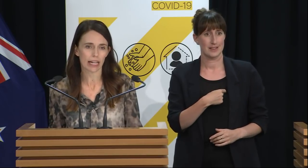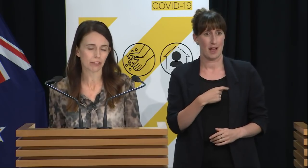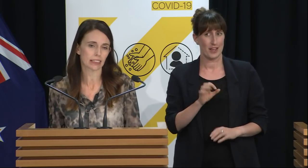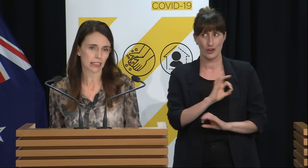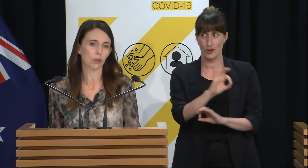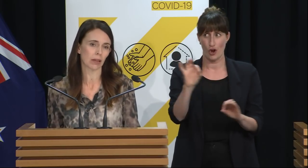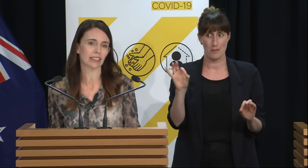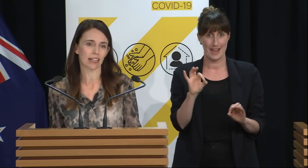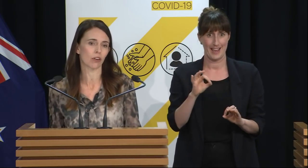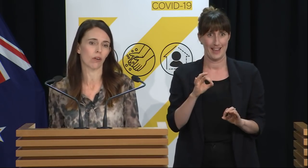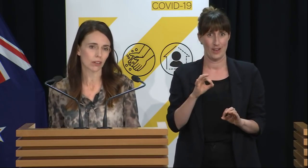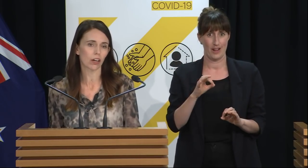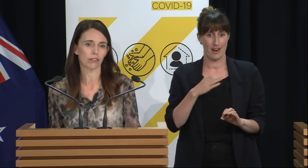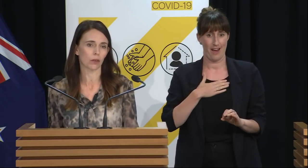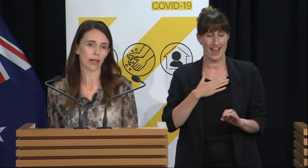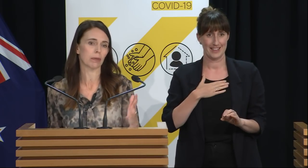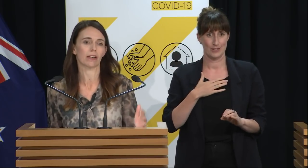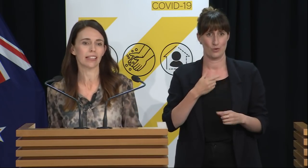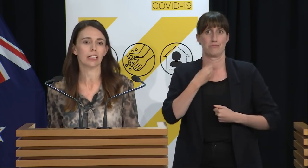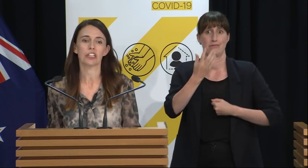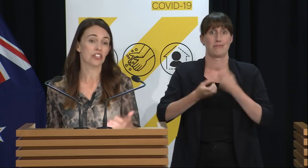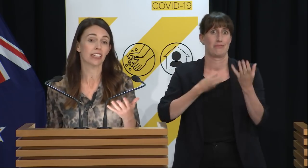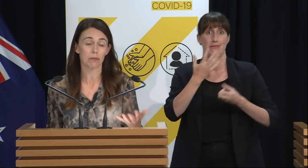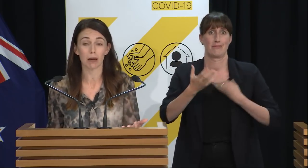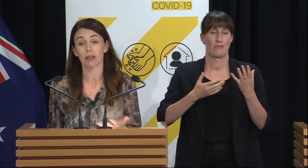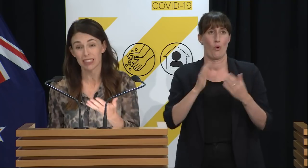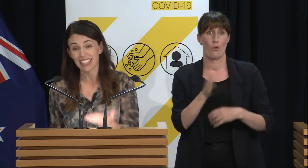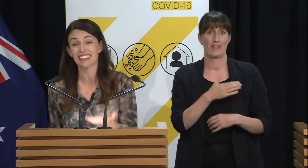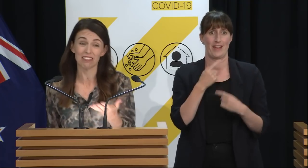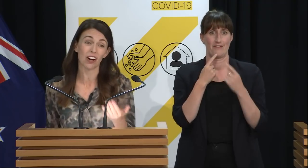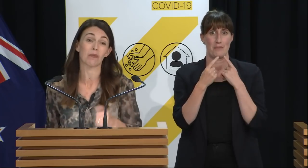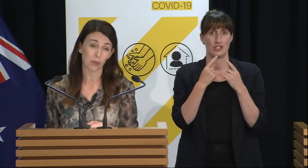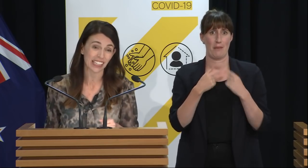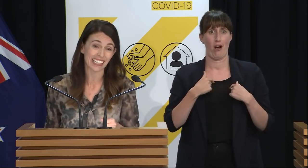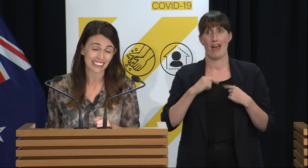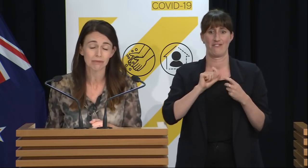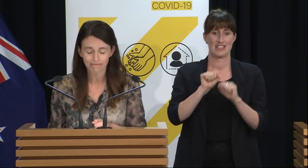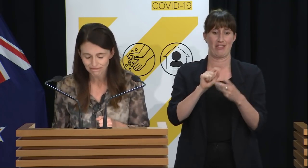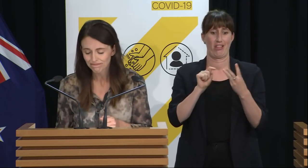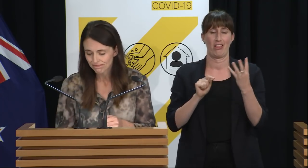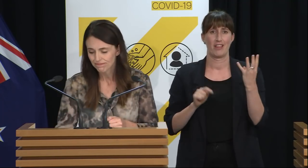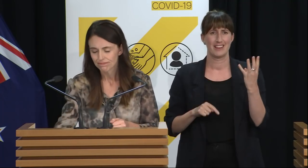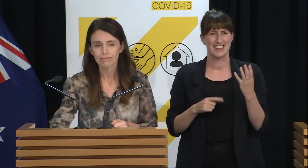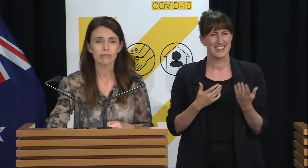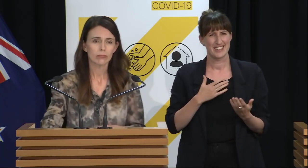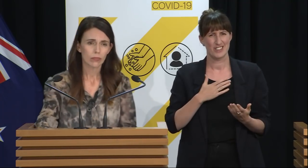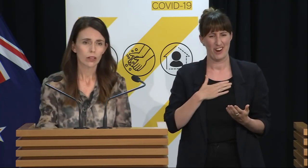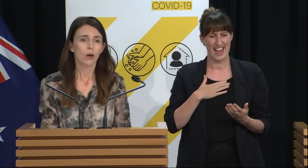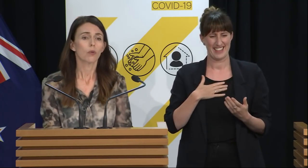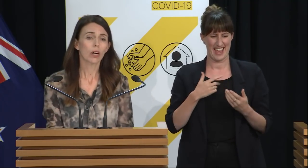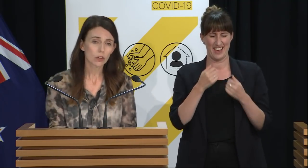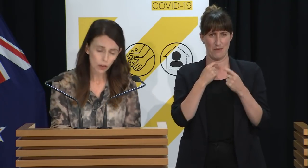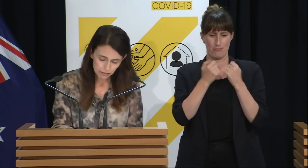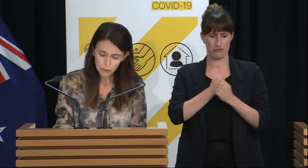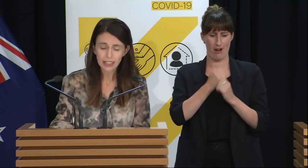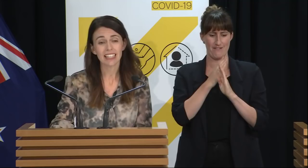having every single place they've gone over a week period shared in the public, but that is the environment we need. We are actually all doing that at the moment, aren't